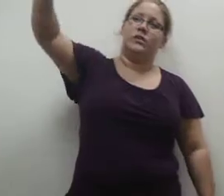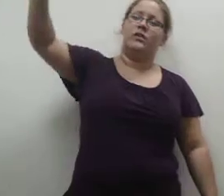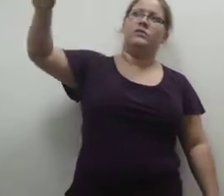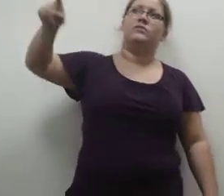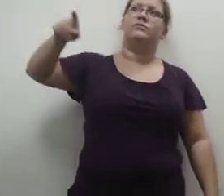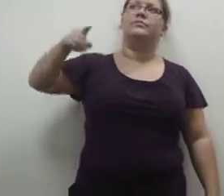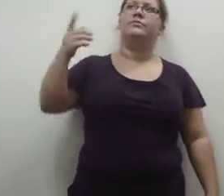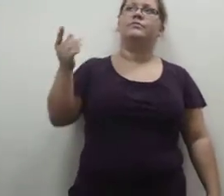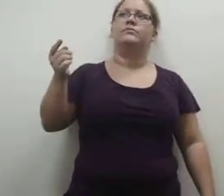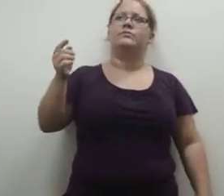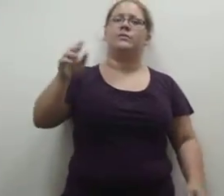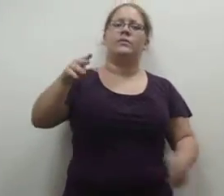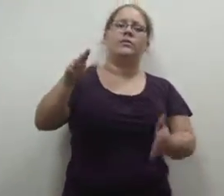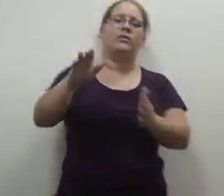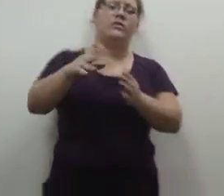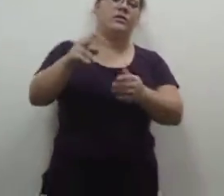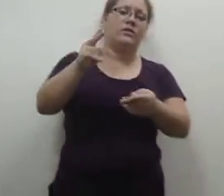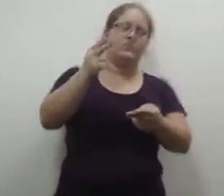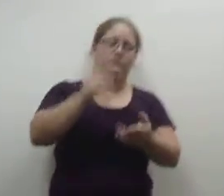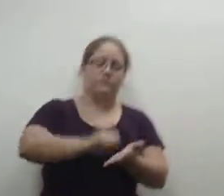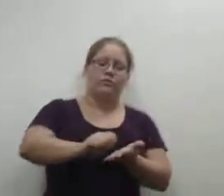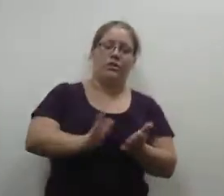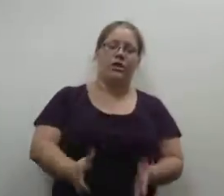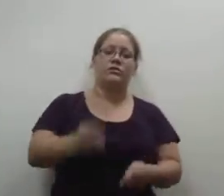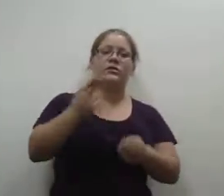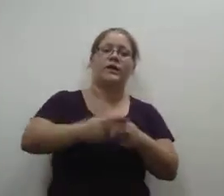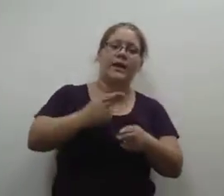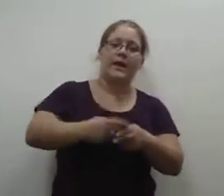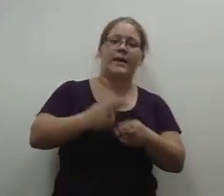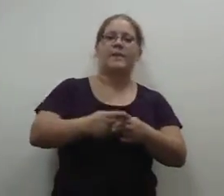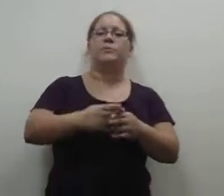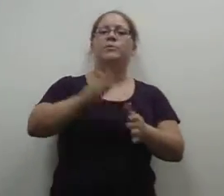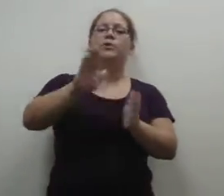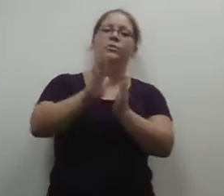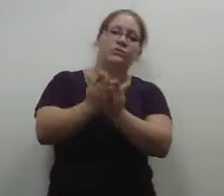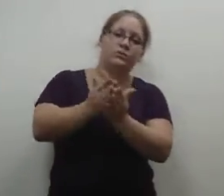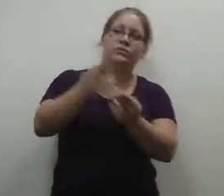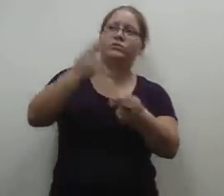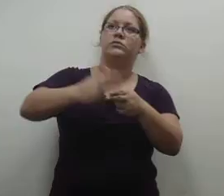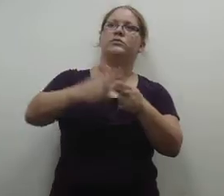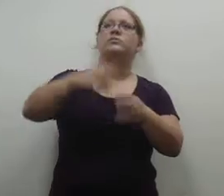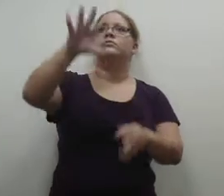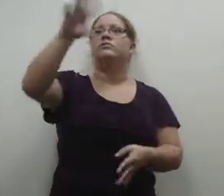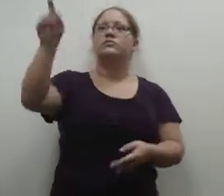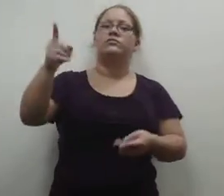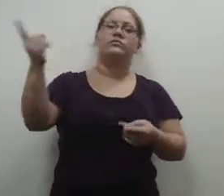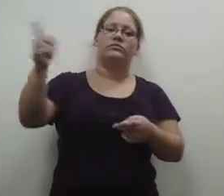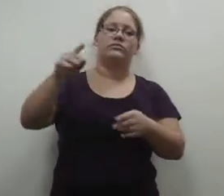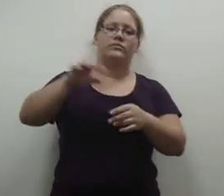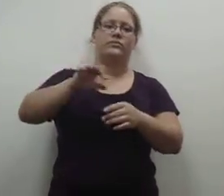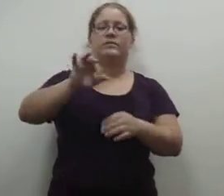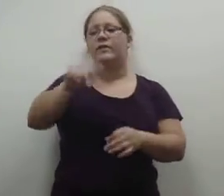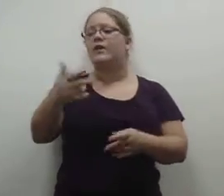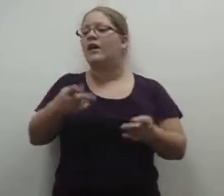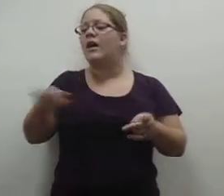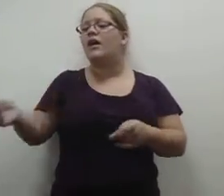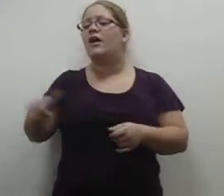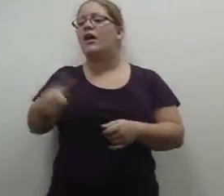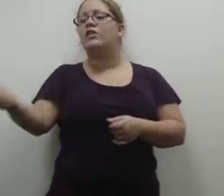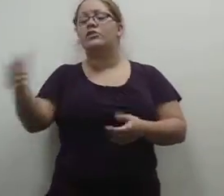might be pertinent for other students who would be interested in looking up the same article, because often students see a topic and then they decide they